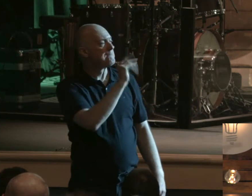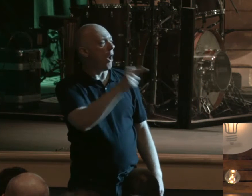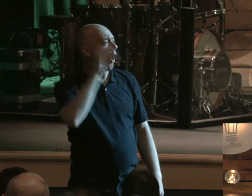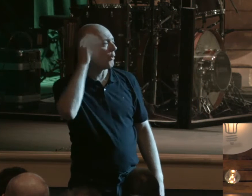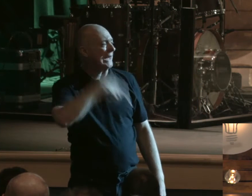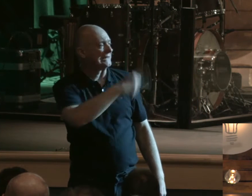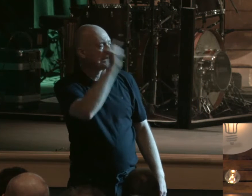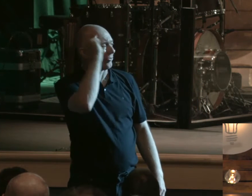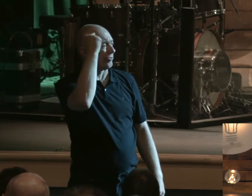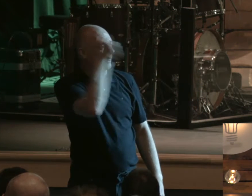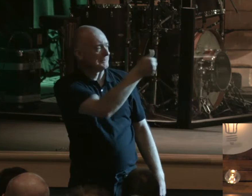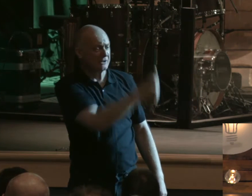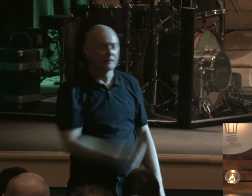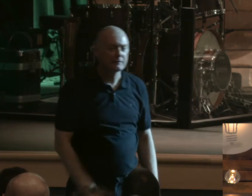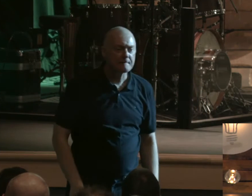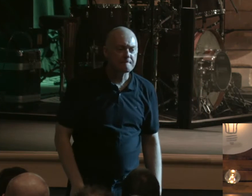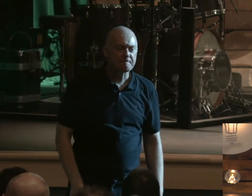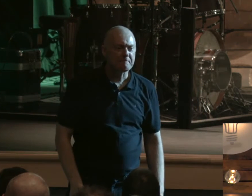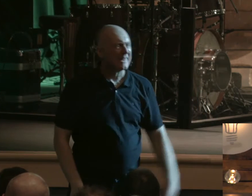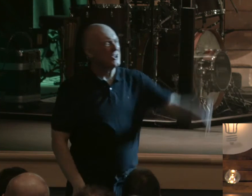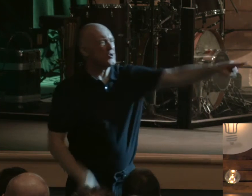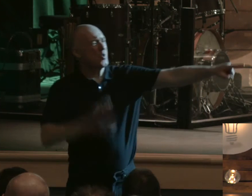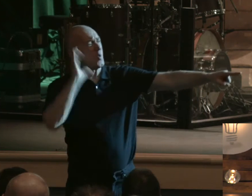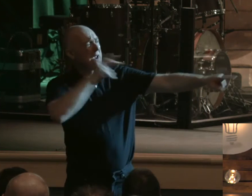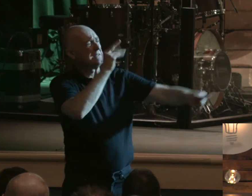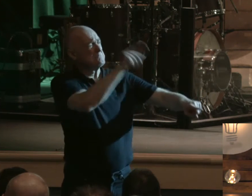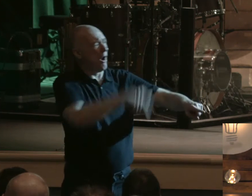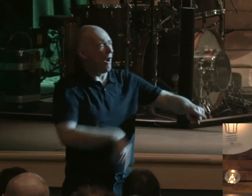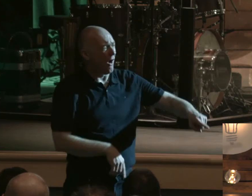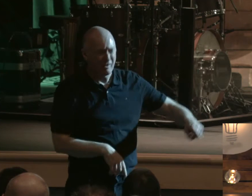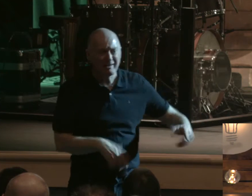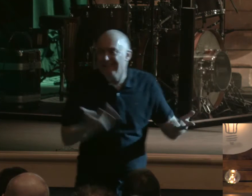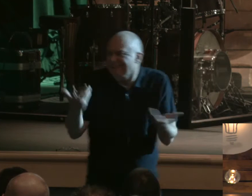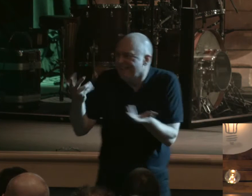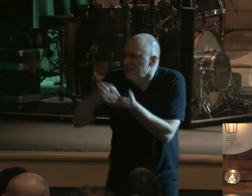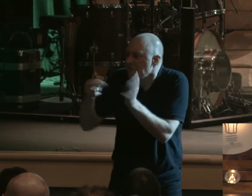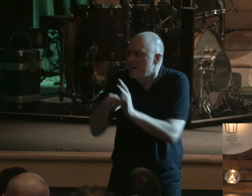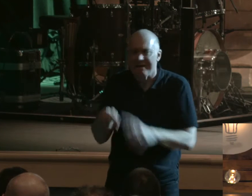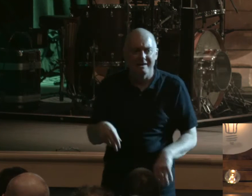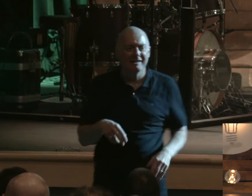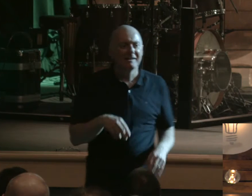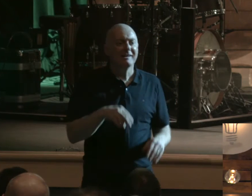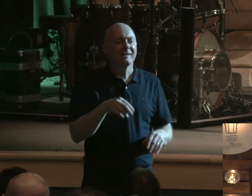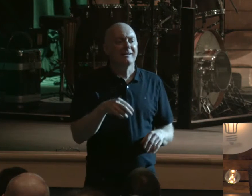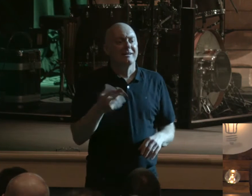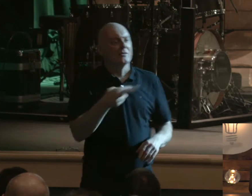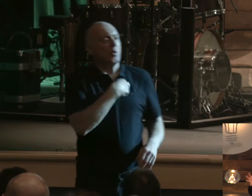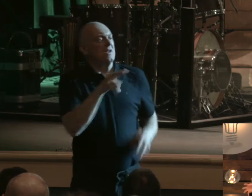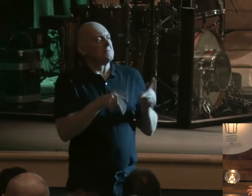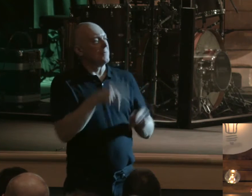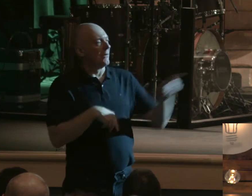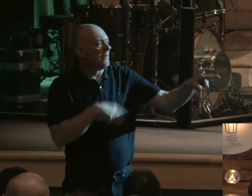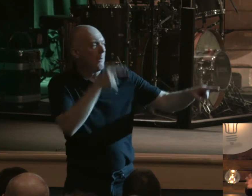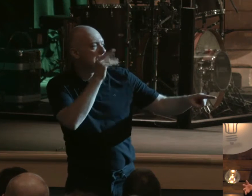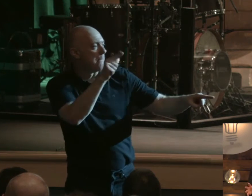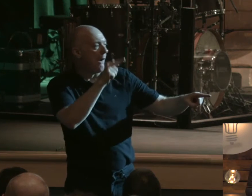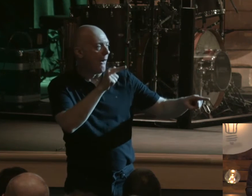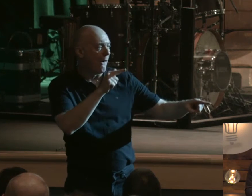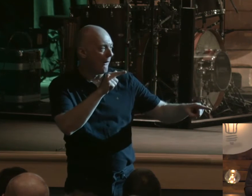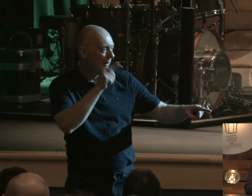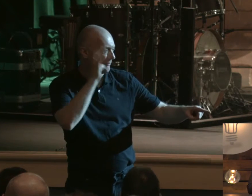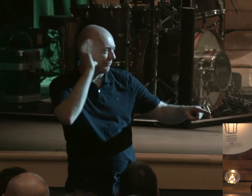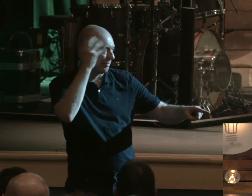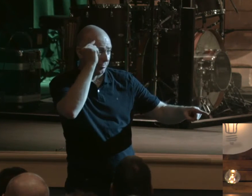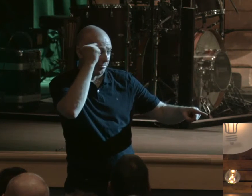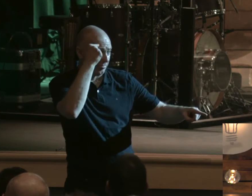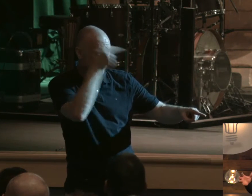crazy, insane. He was out of his mind. If we are beside ourselves, they were telling people, Paul has lost his mind, out of his